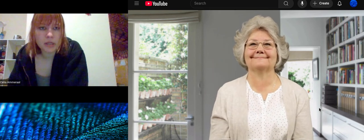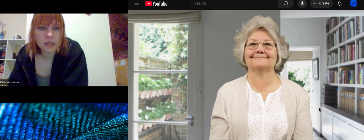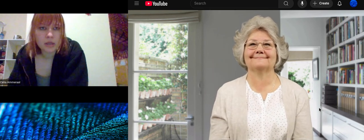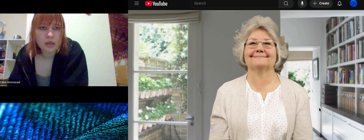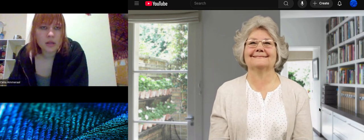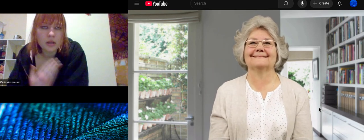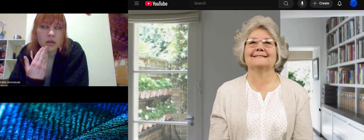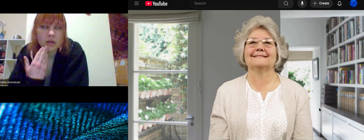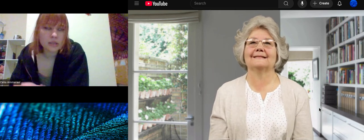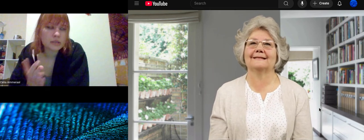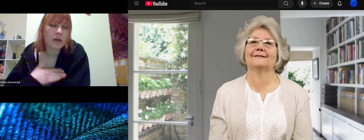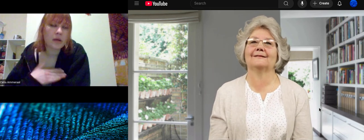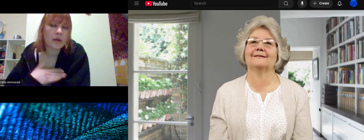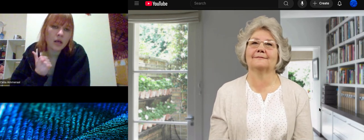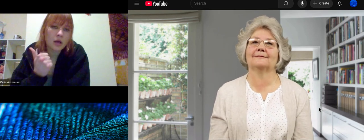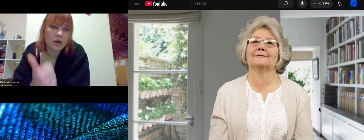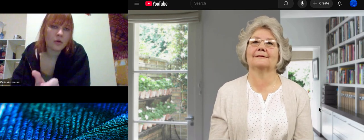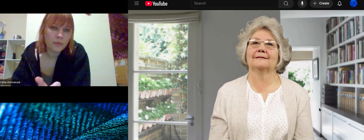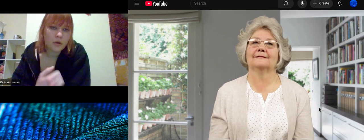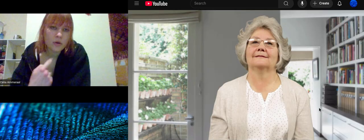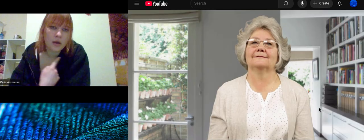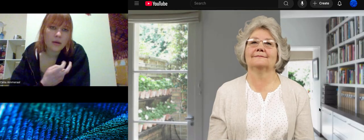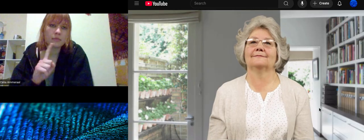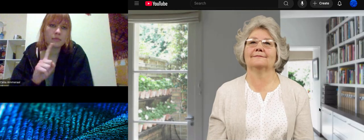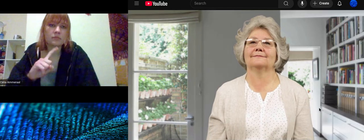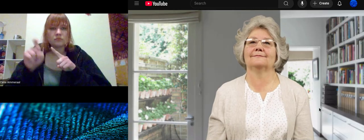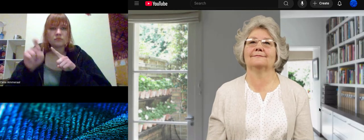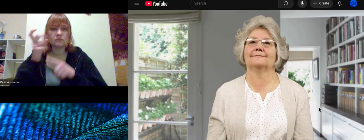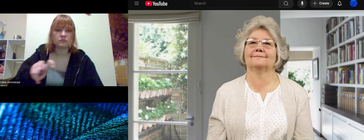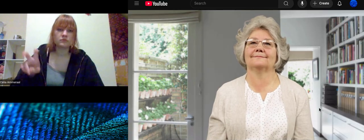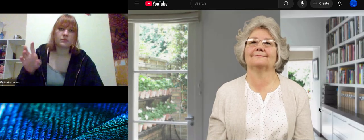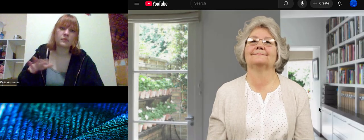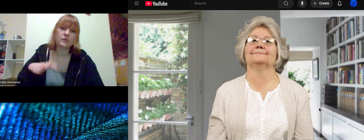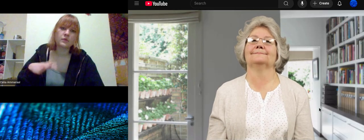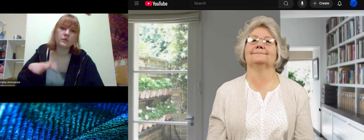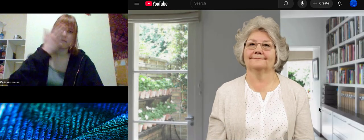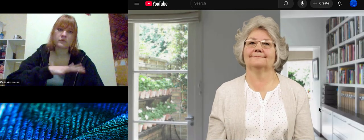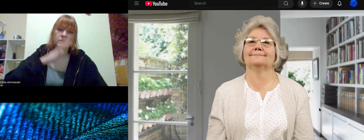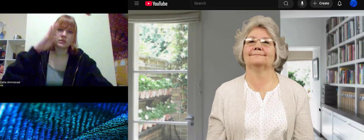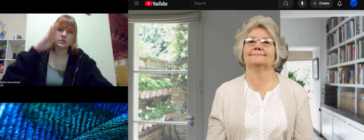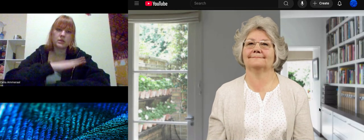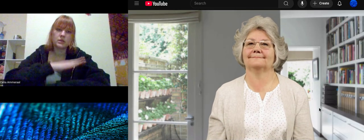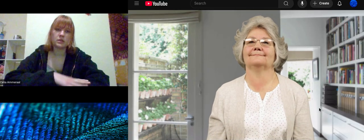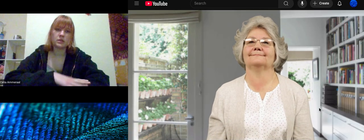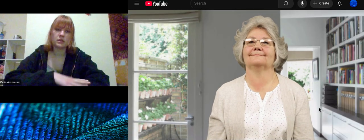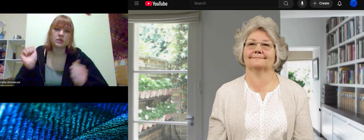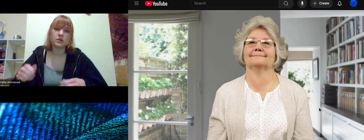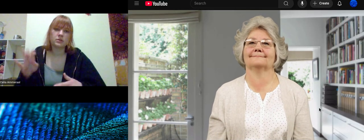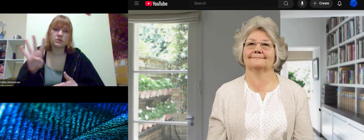appreciate it. Roberts, and I'll go ahead and transfer you to the front desk now so you can make your appointment.